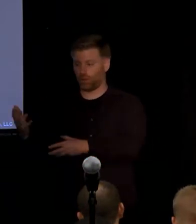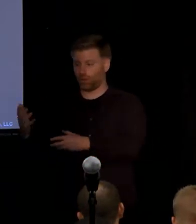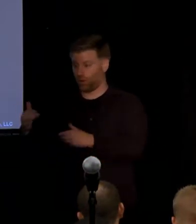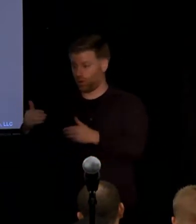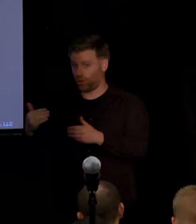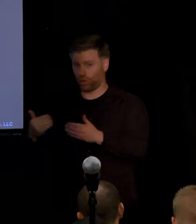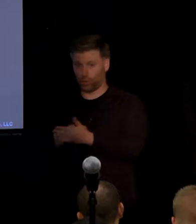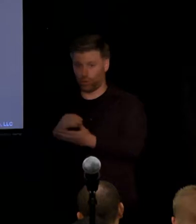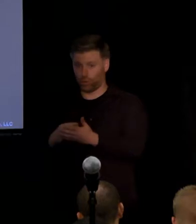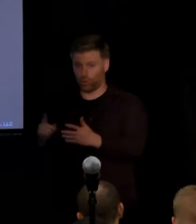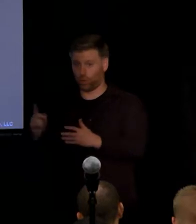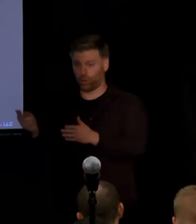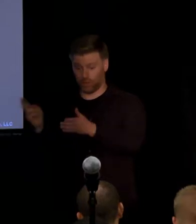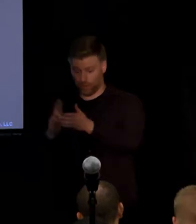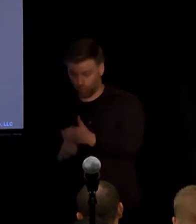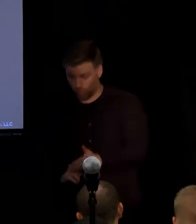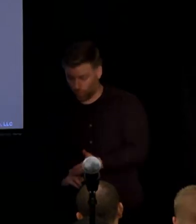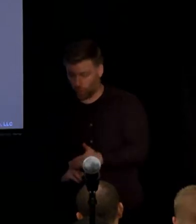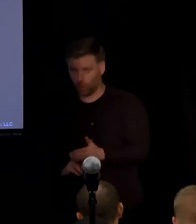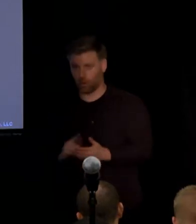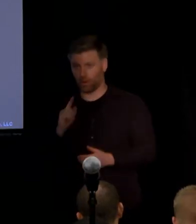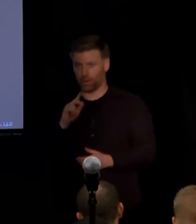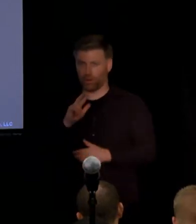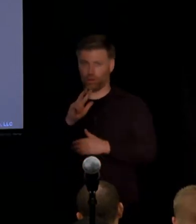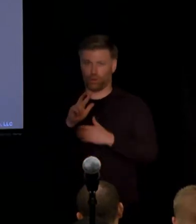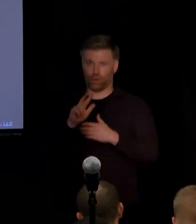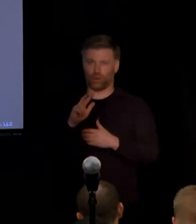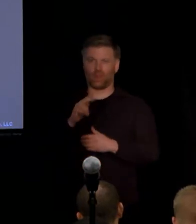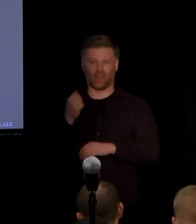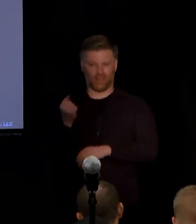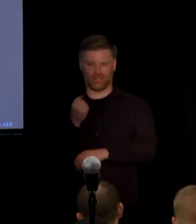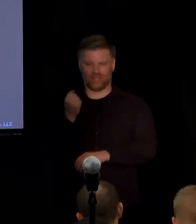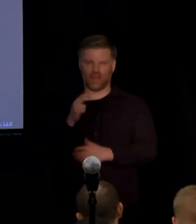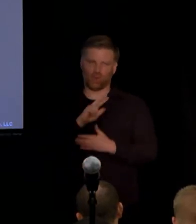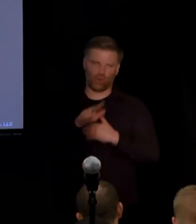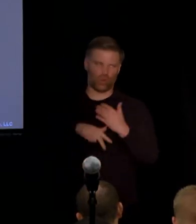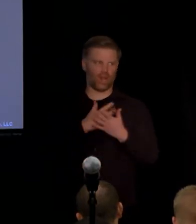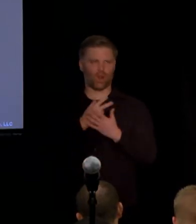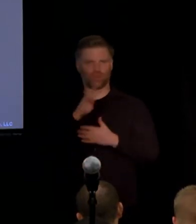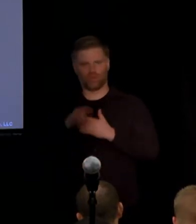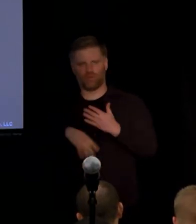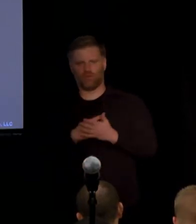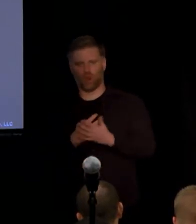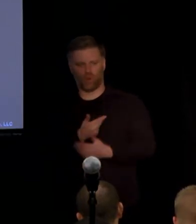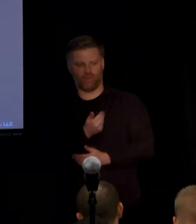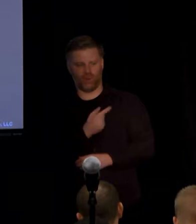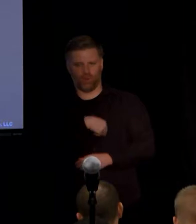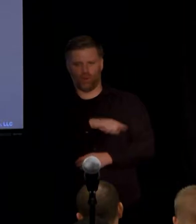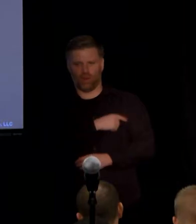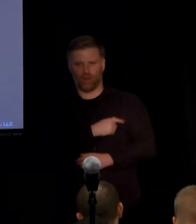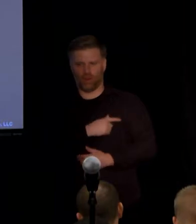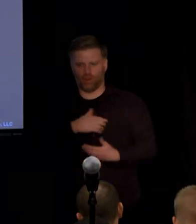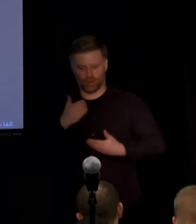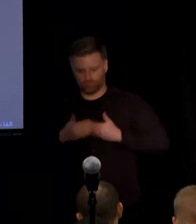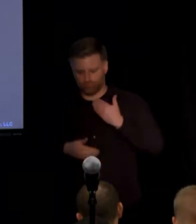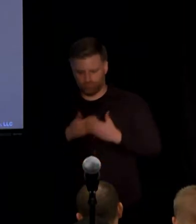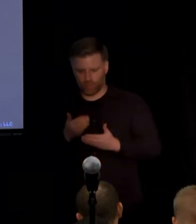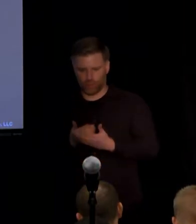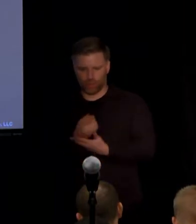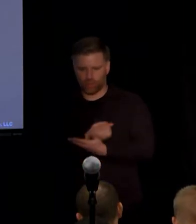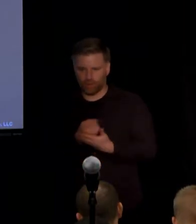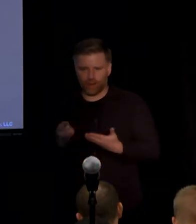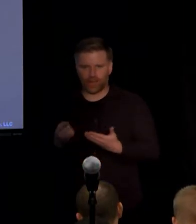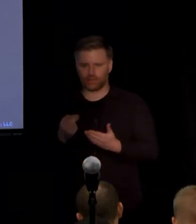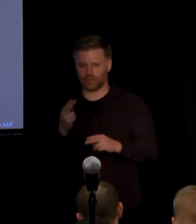students, it was about 3-4 hours on a Saturday. A couple of us were in there, just knocking through those devices, getting names assigned, putting